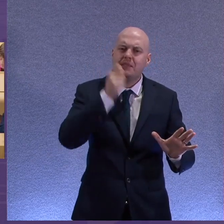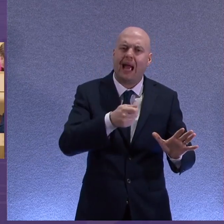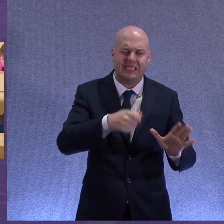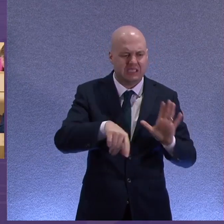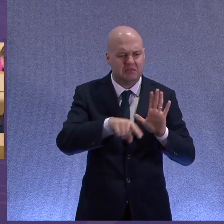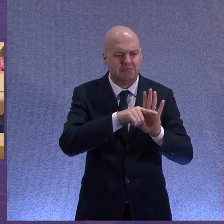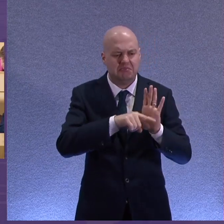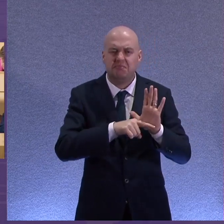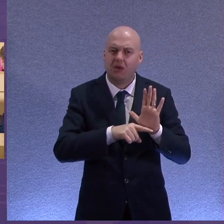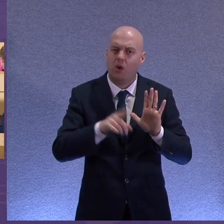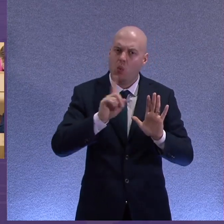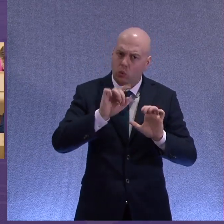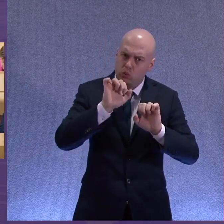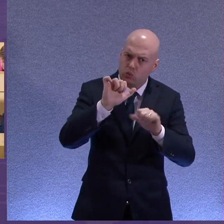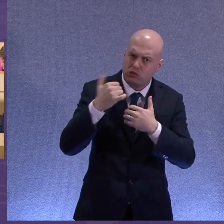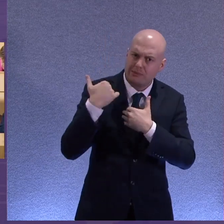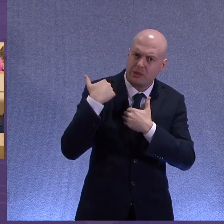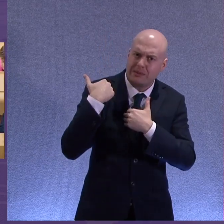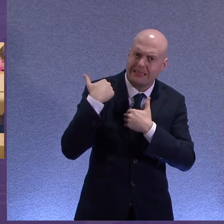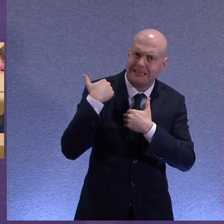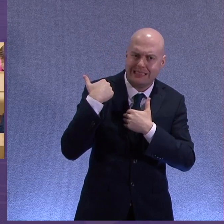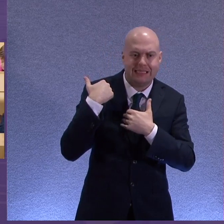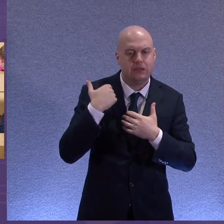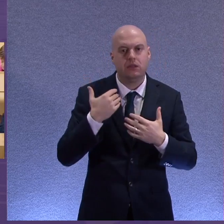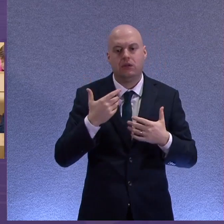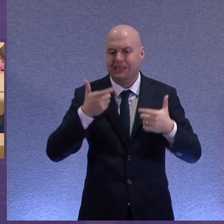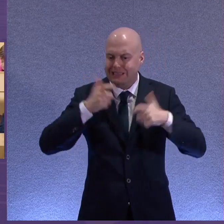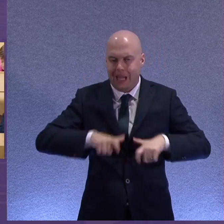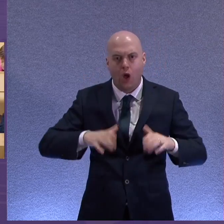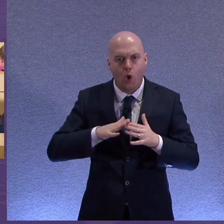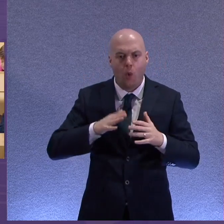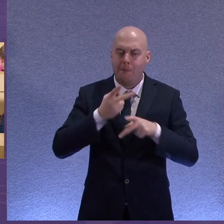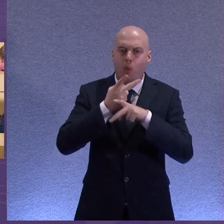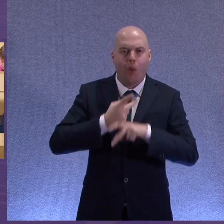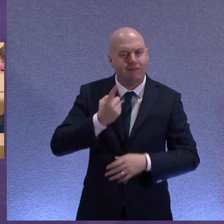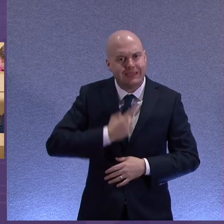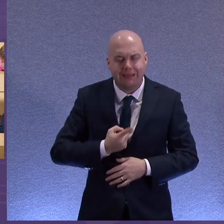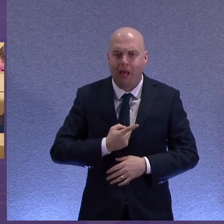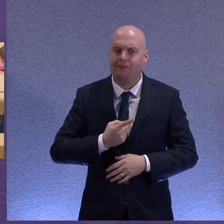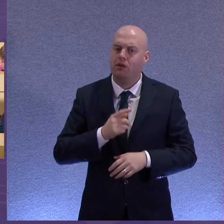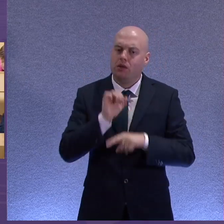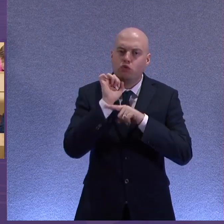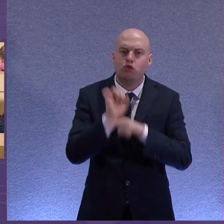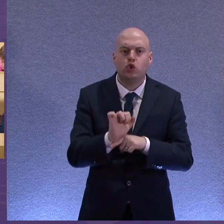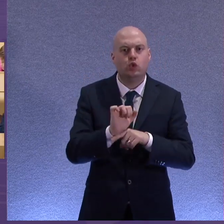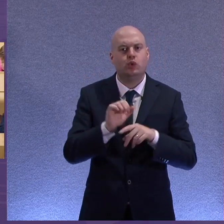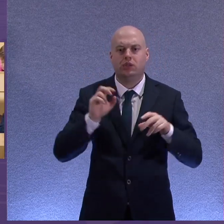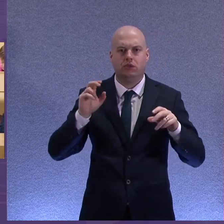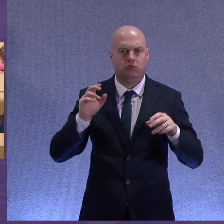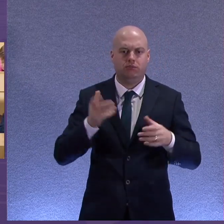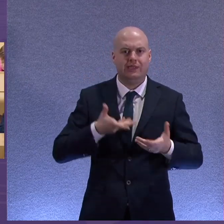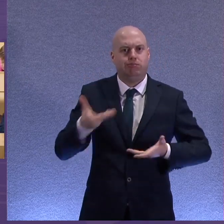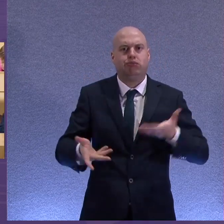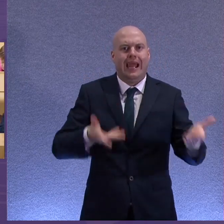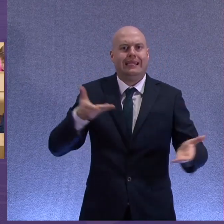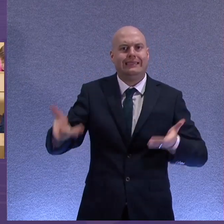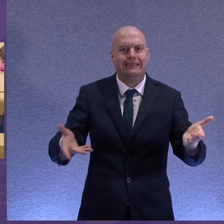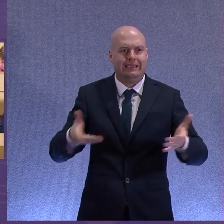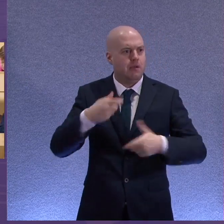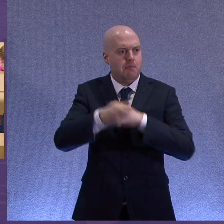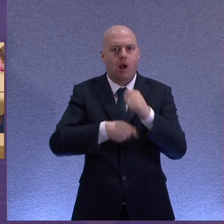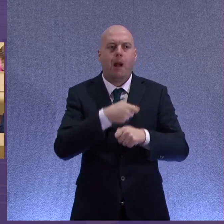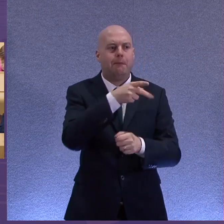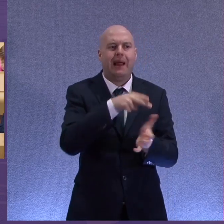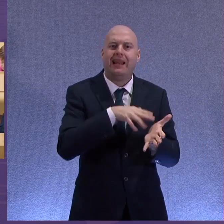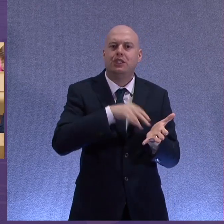our full duty of care to them as they exercise their duty of care to us. We must listen to